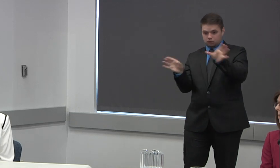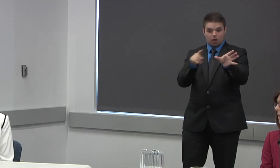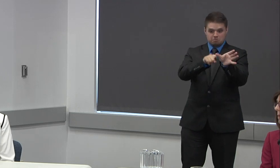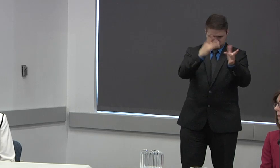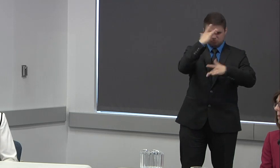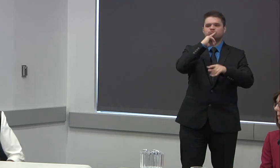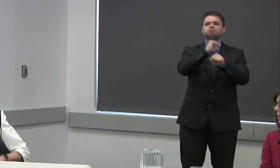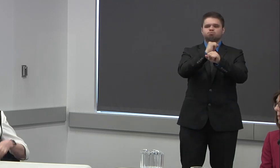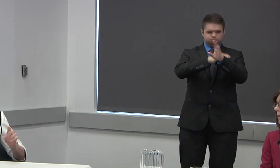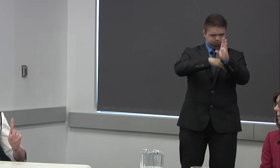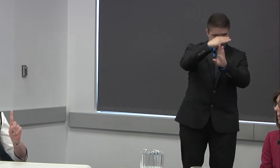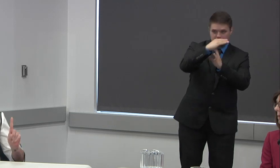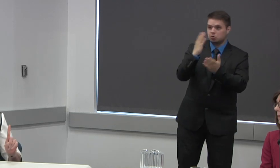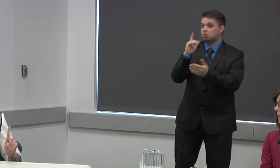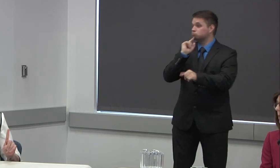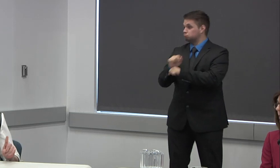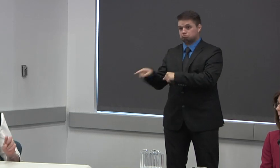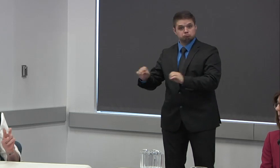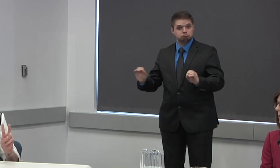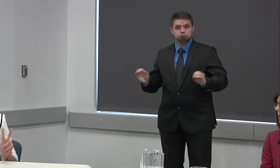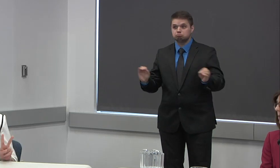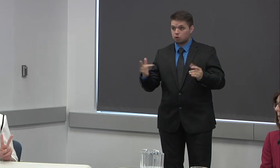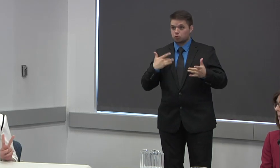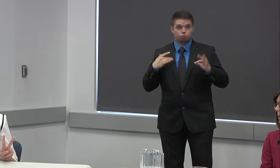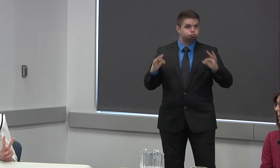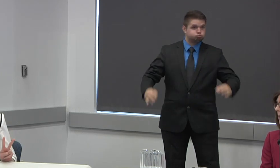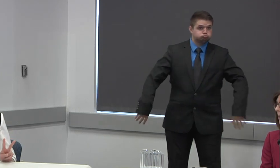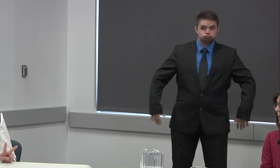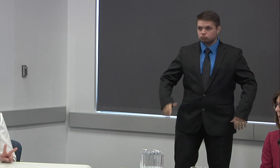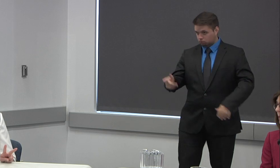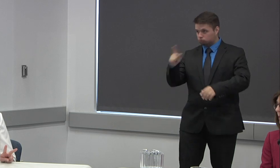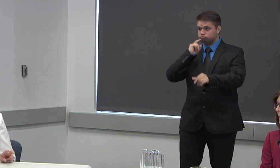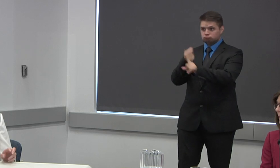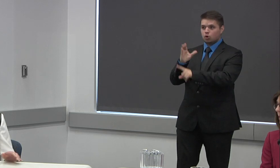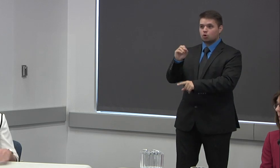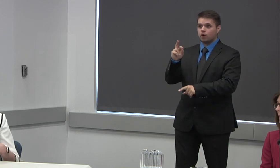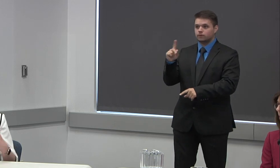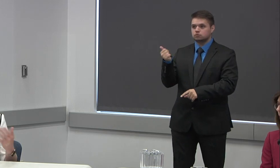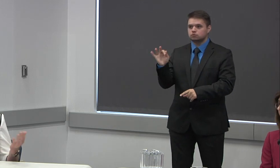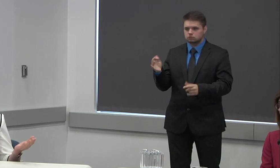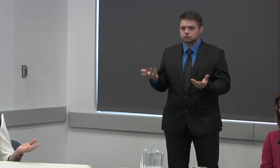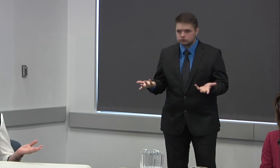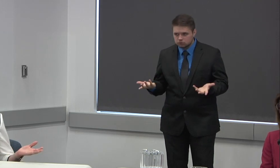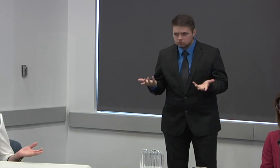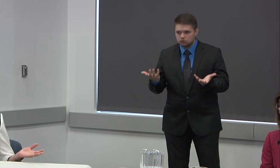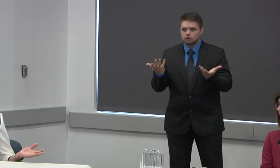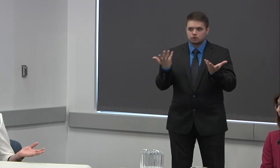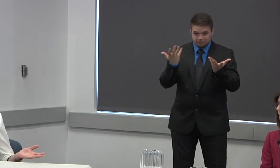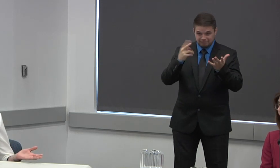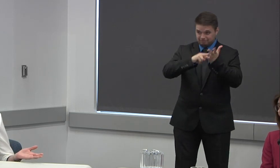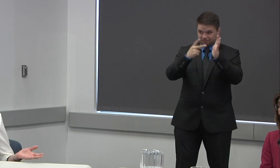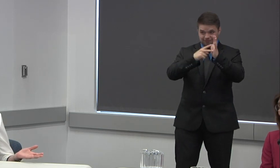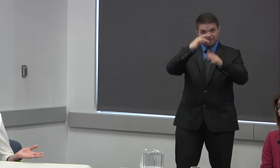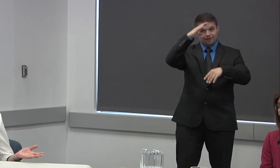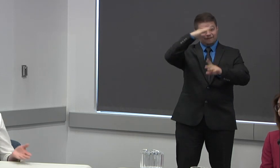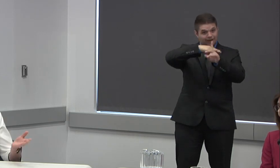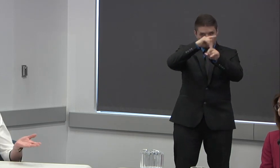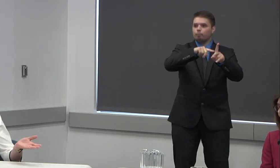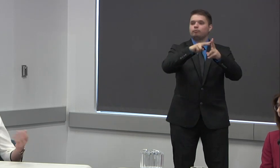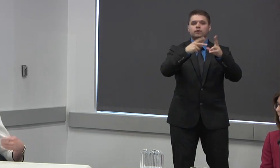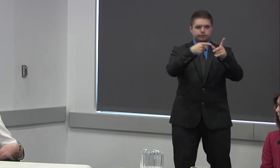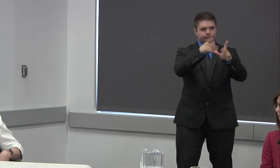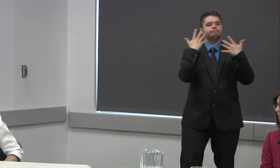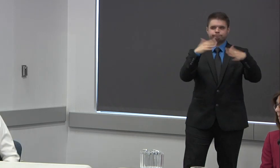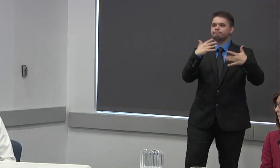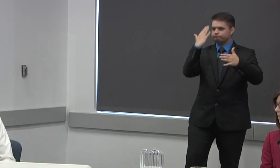recognizing it's not just one thing or another thing that keeps us safe. It's the full complement of understanding the spectrum of disease